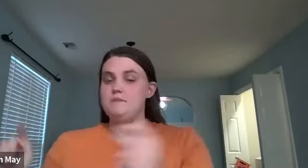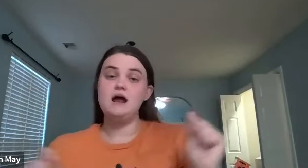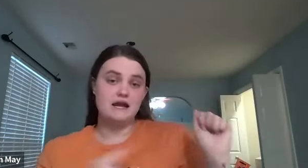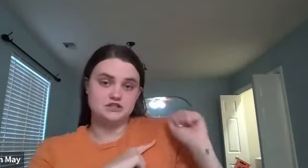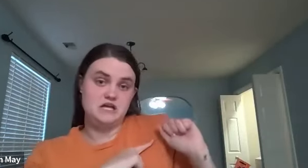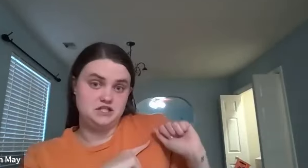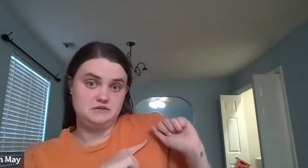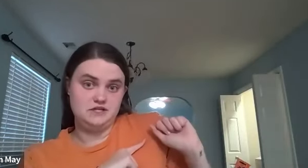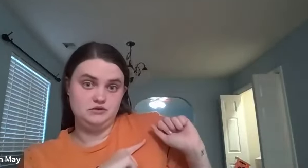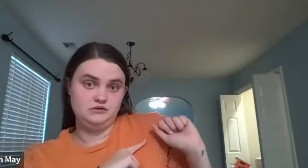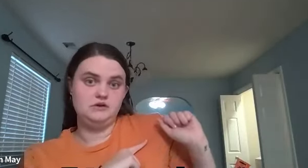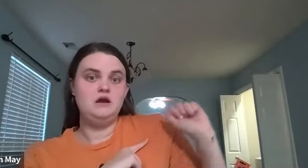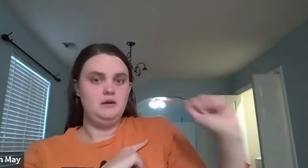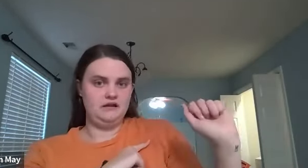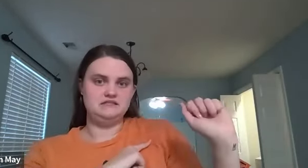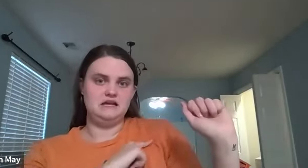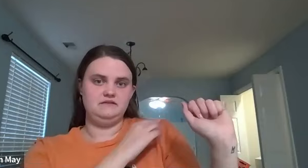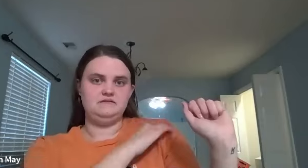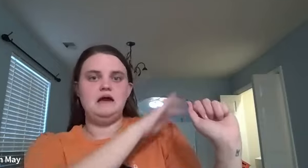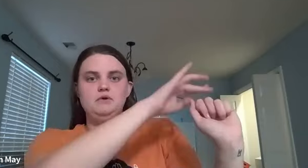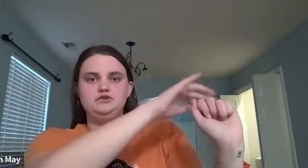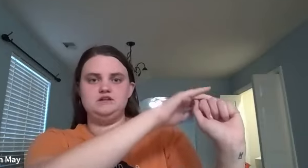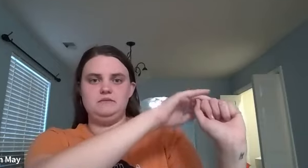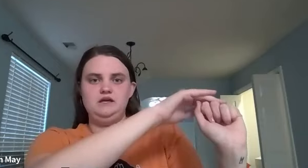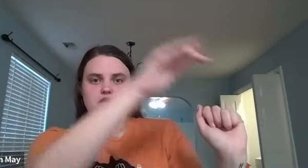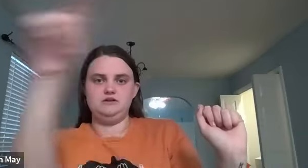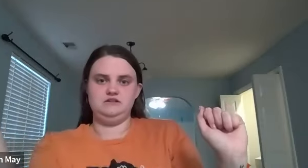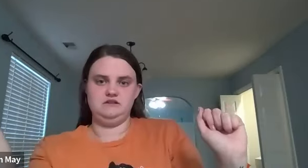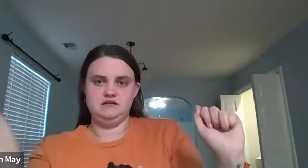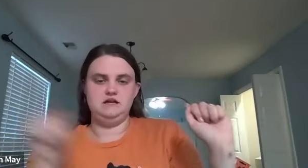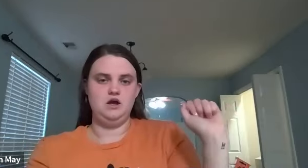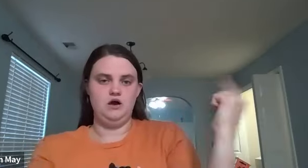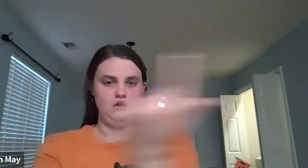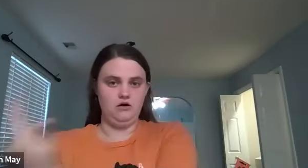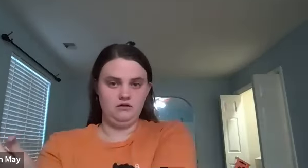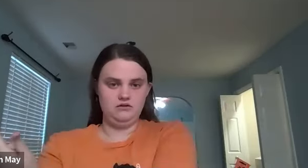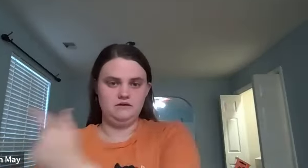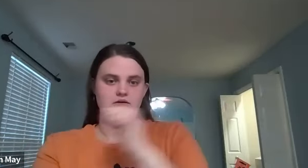not actually touching my shoulder, but it's like that motion of I'm here to this side. All.